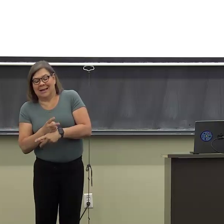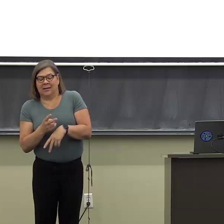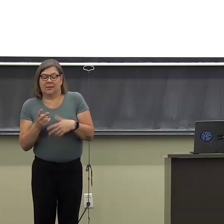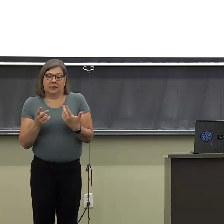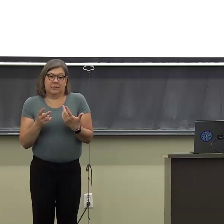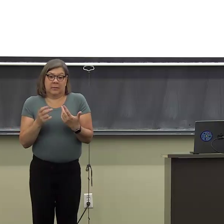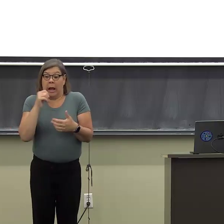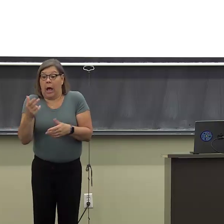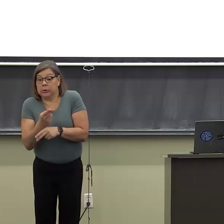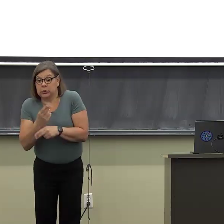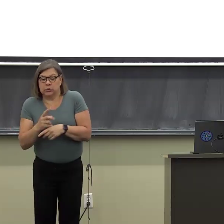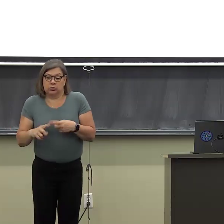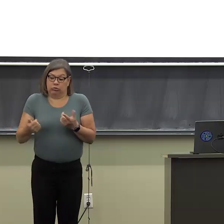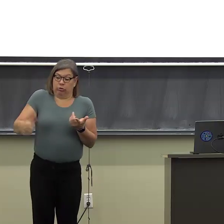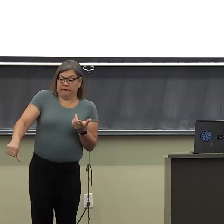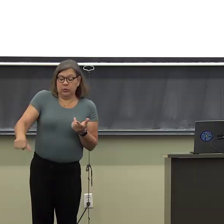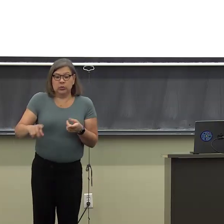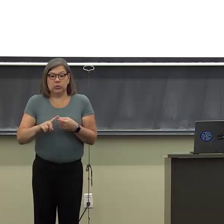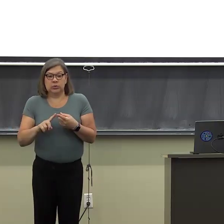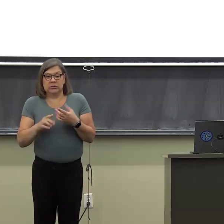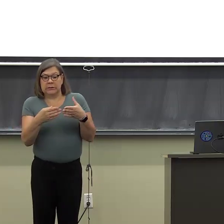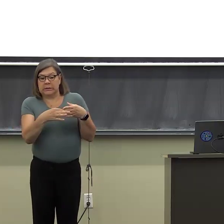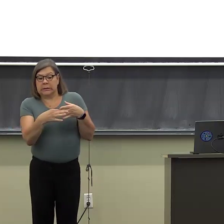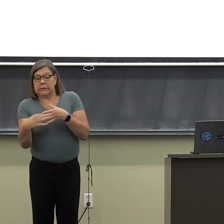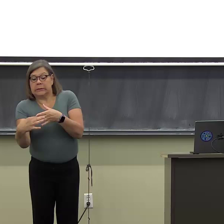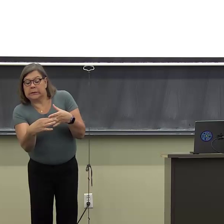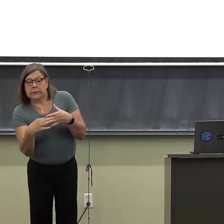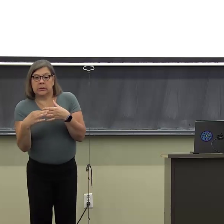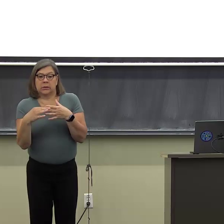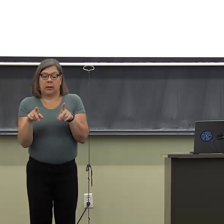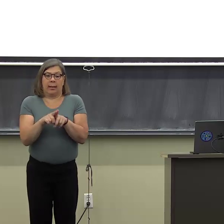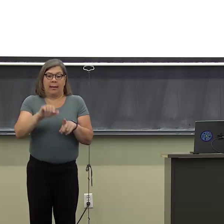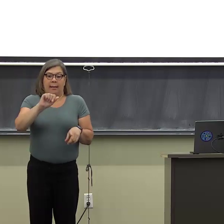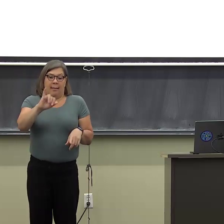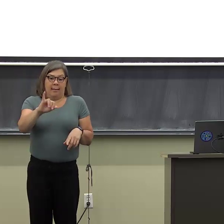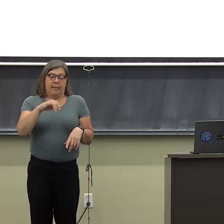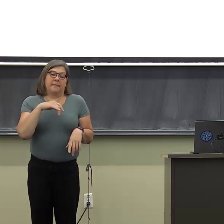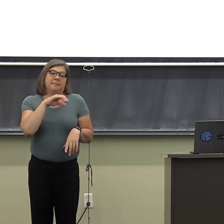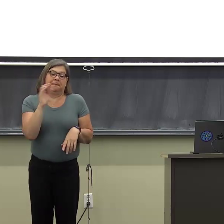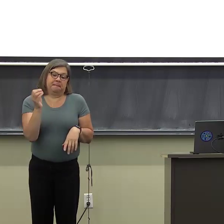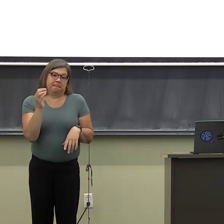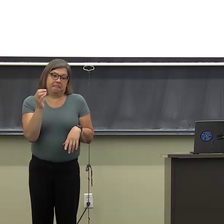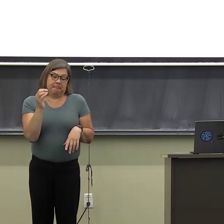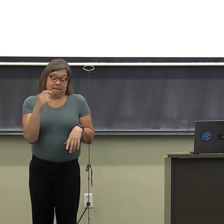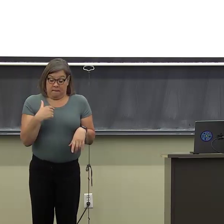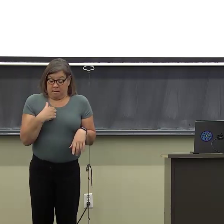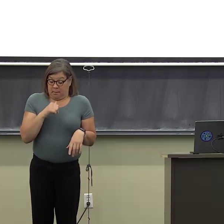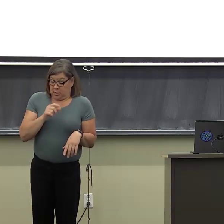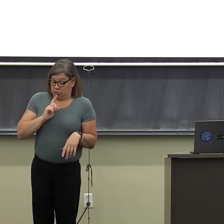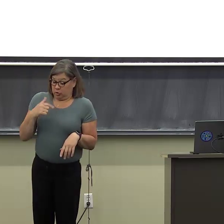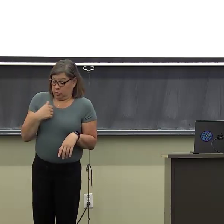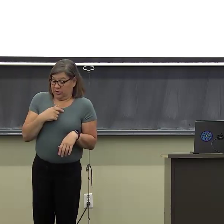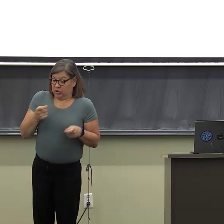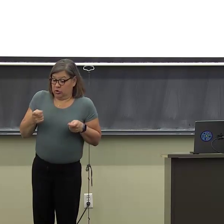refuse, shape, steer a technology like artificial intelligence. And I think I'm not sure that we should